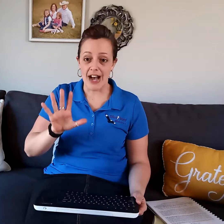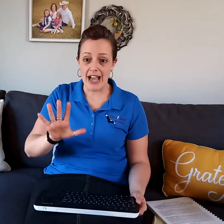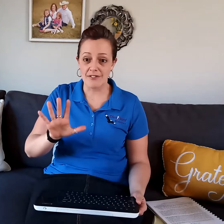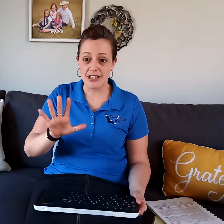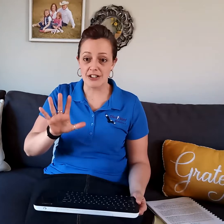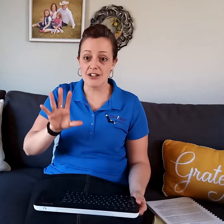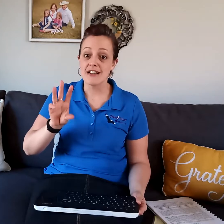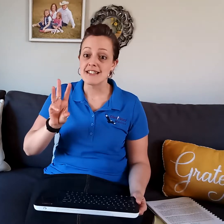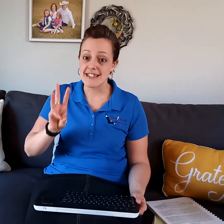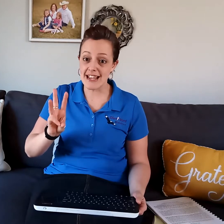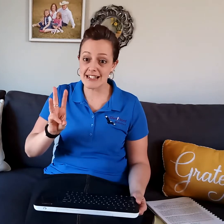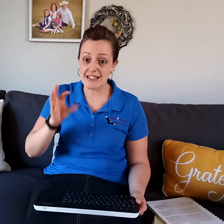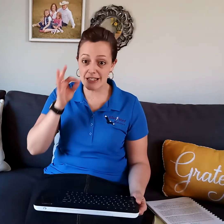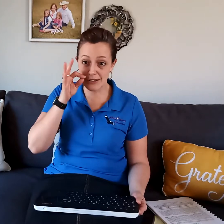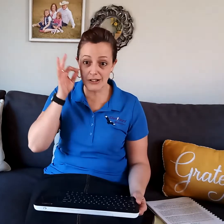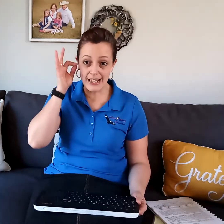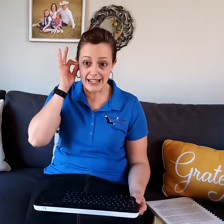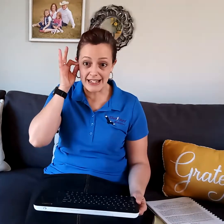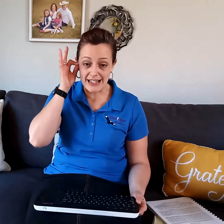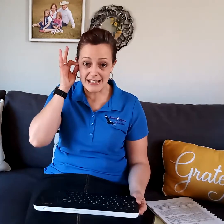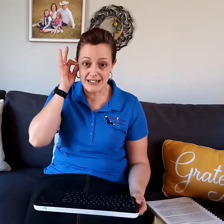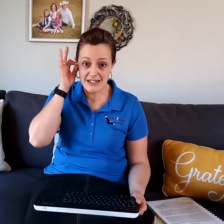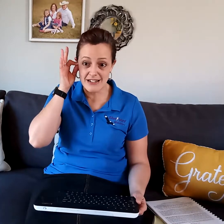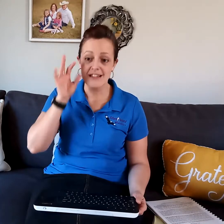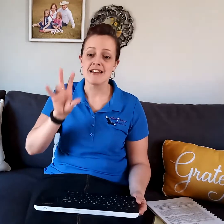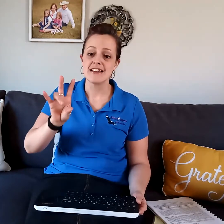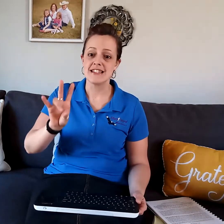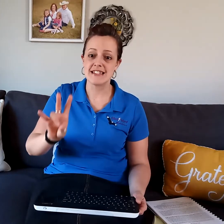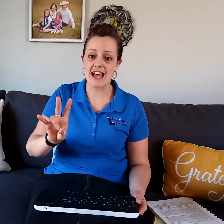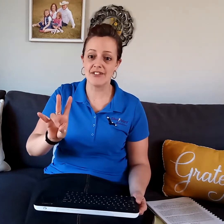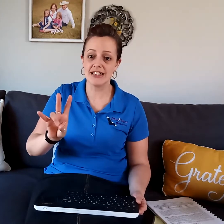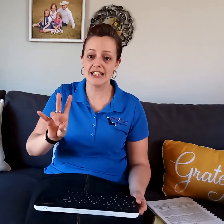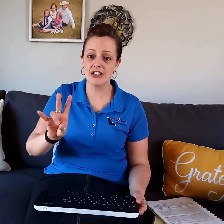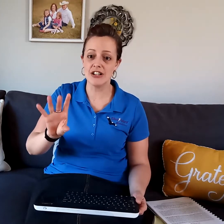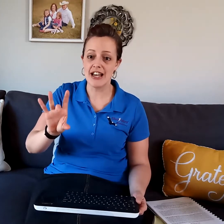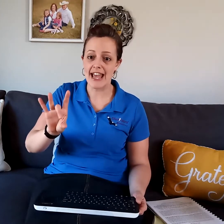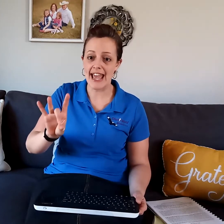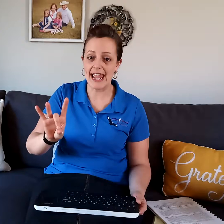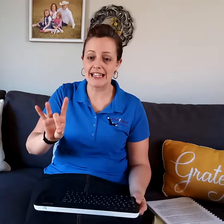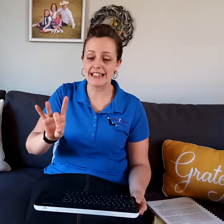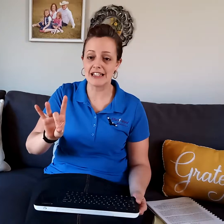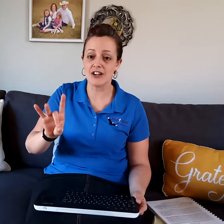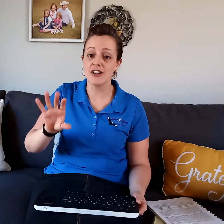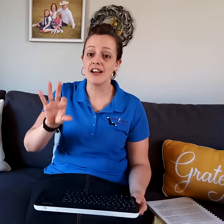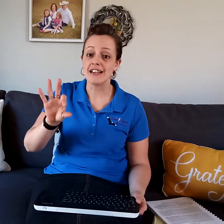5 little, 6 little Indians, 7 little, 8 little,